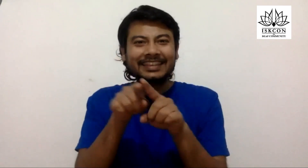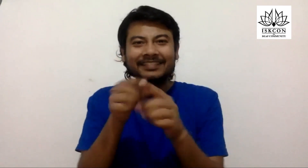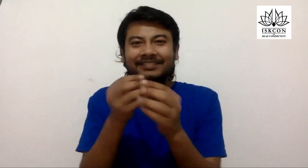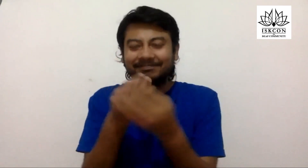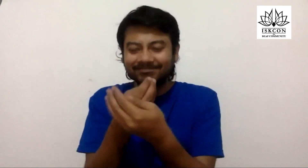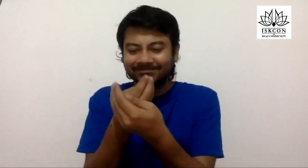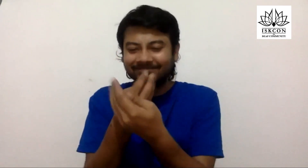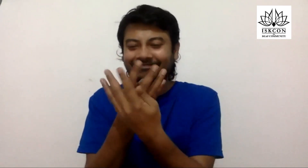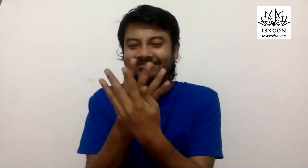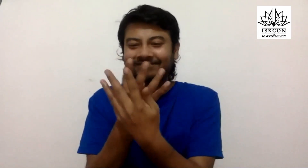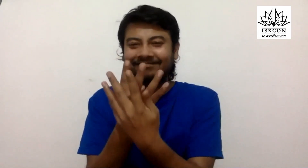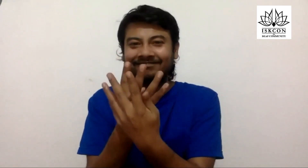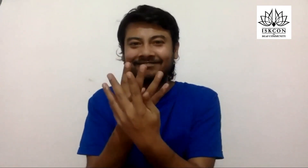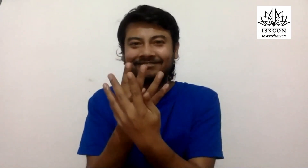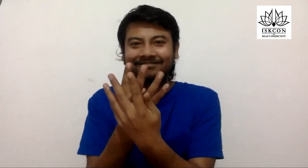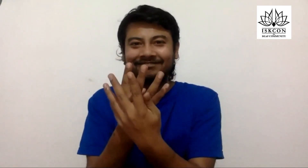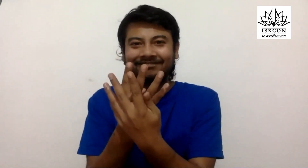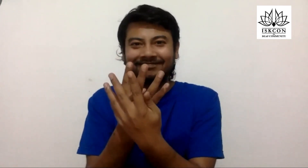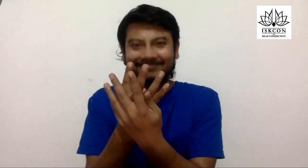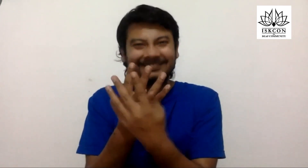Sorry, with his two lotus hands.